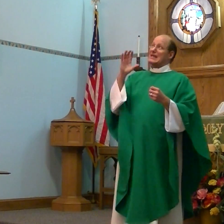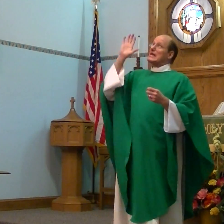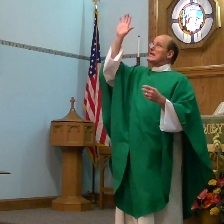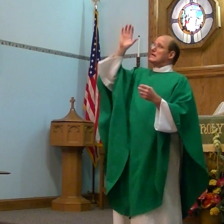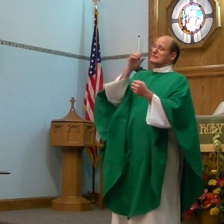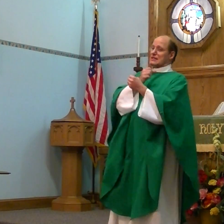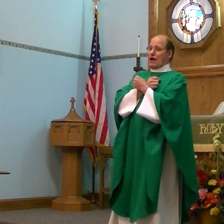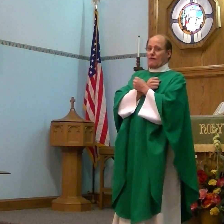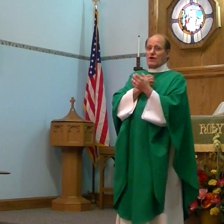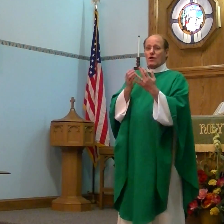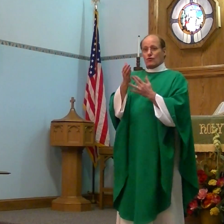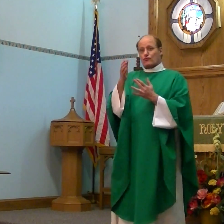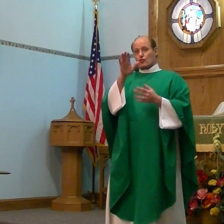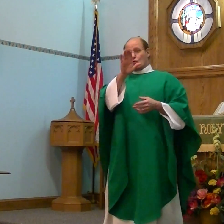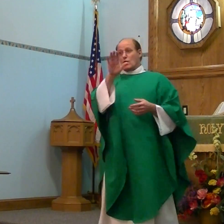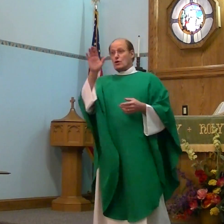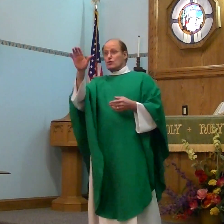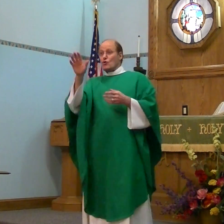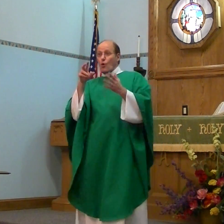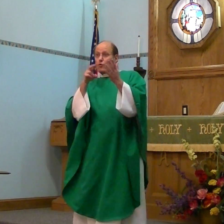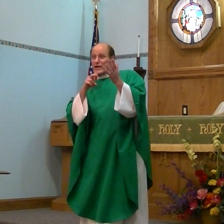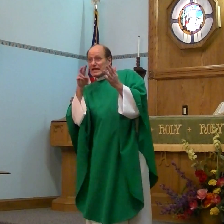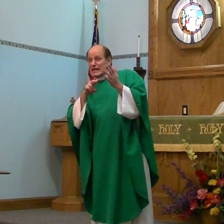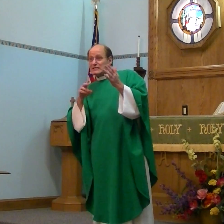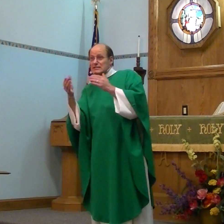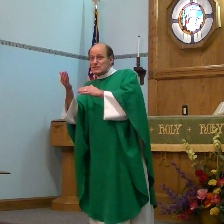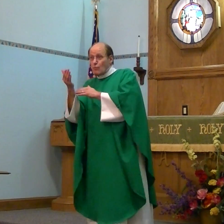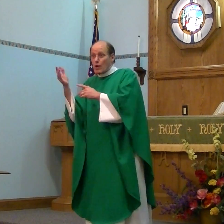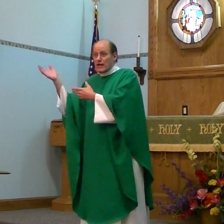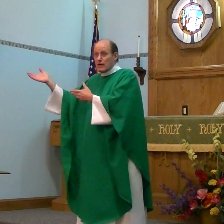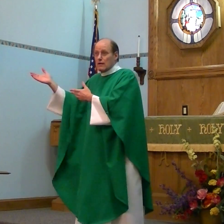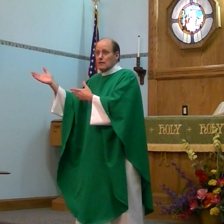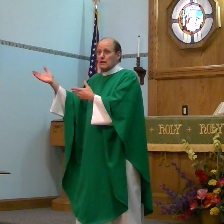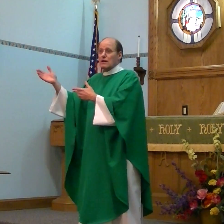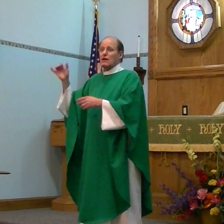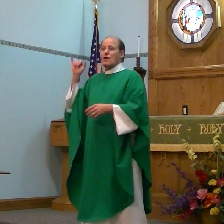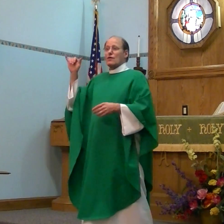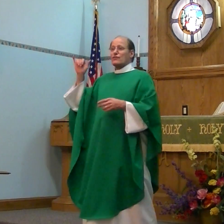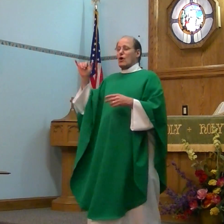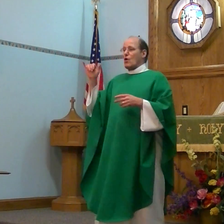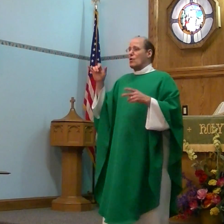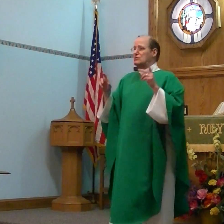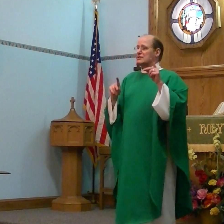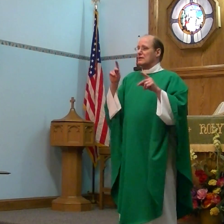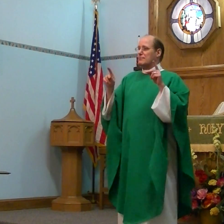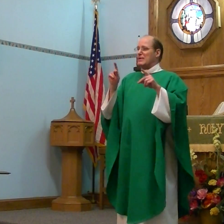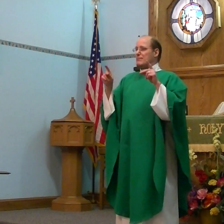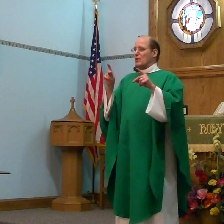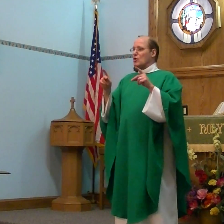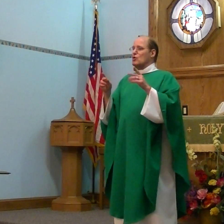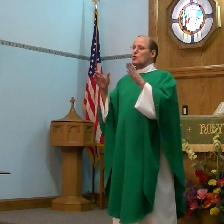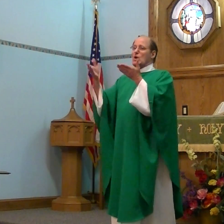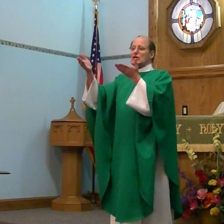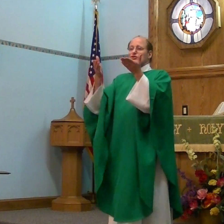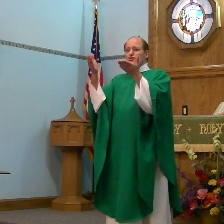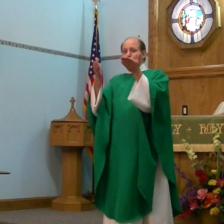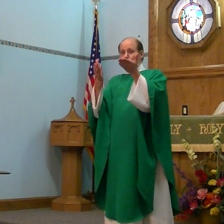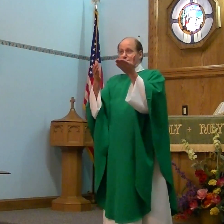his love through your readings this morning. Those people who serve